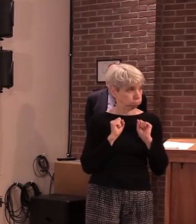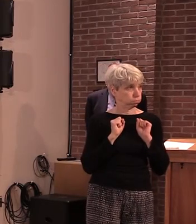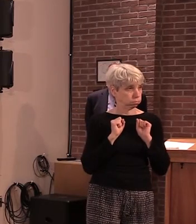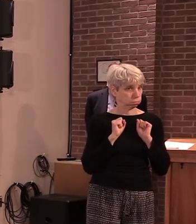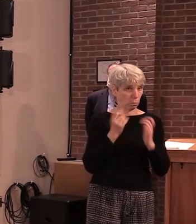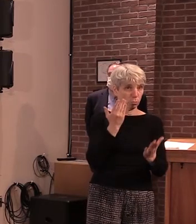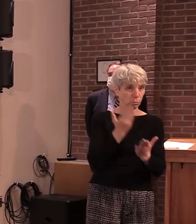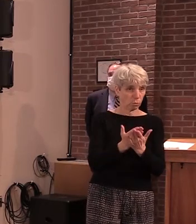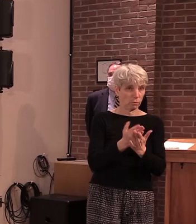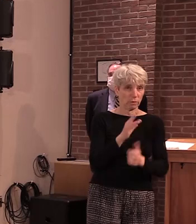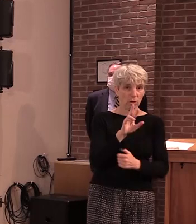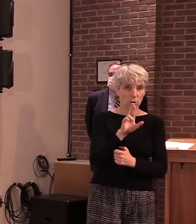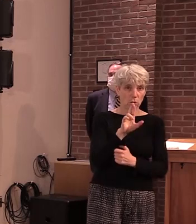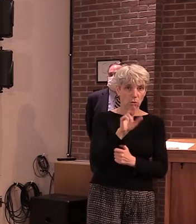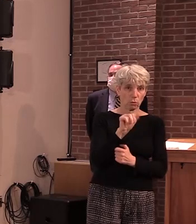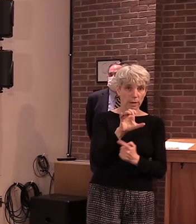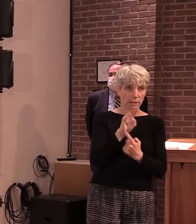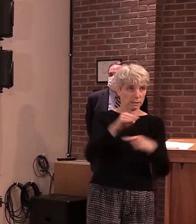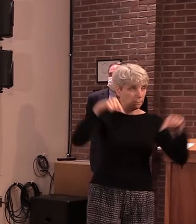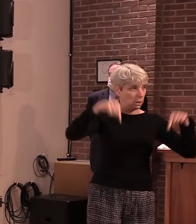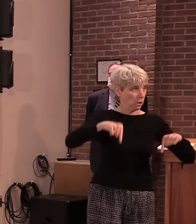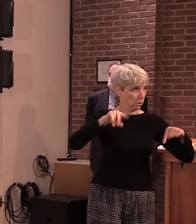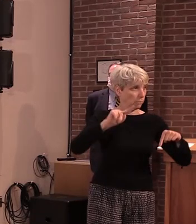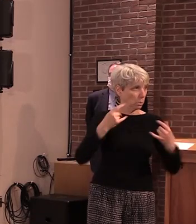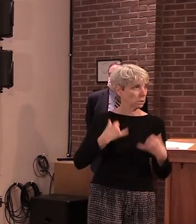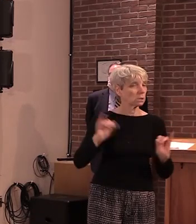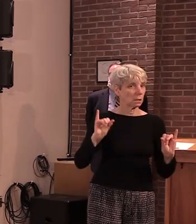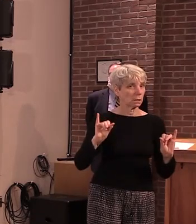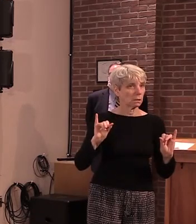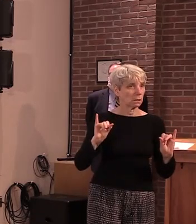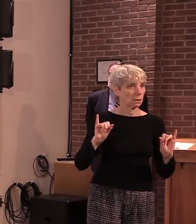to confront that, we have to accept that, and we have to do better.